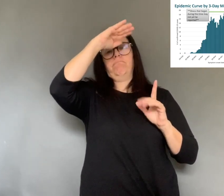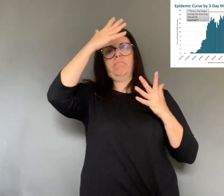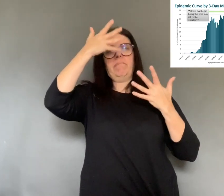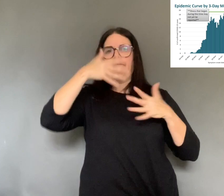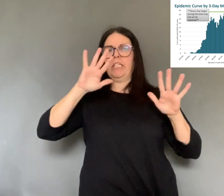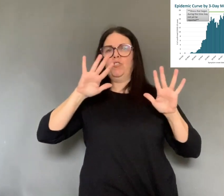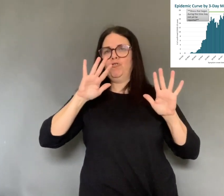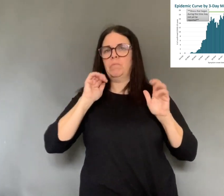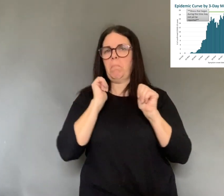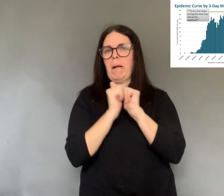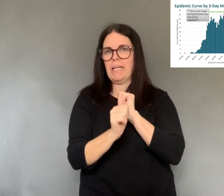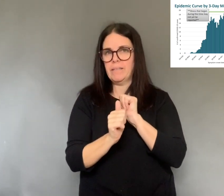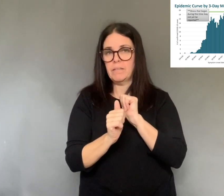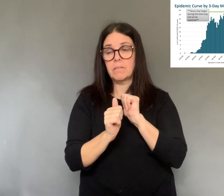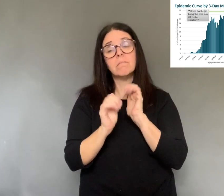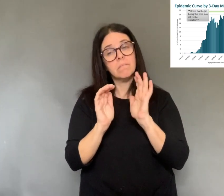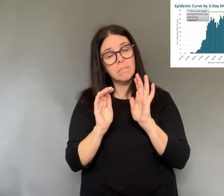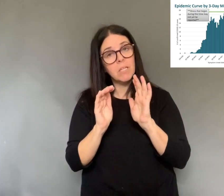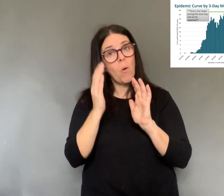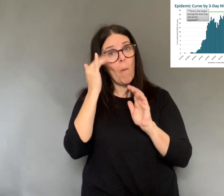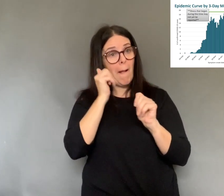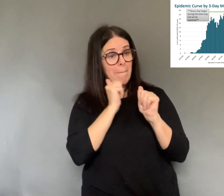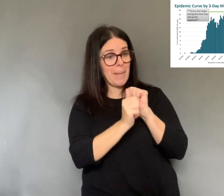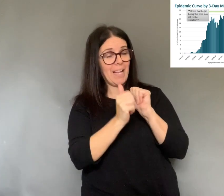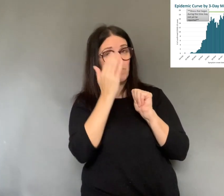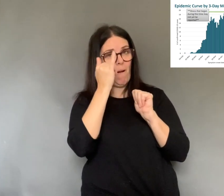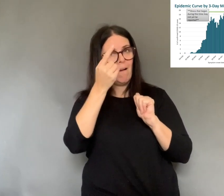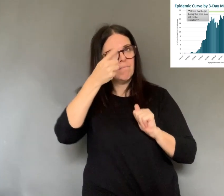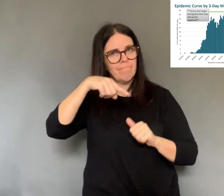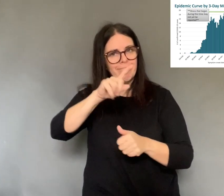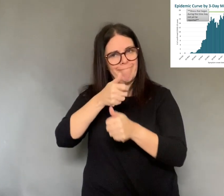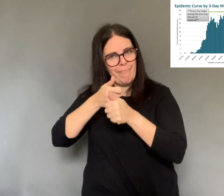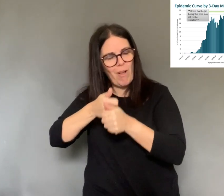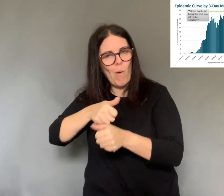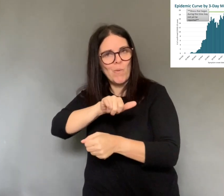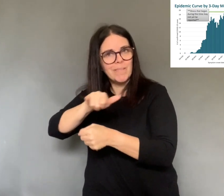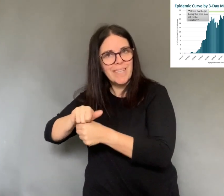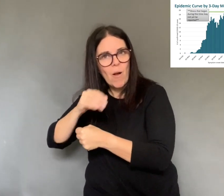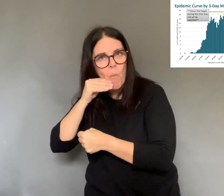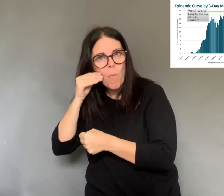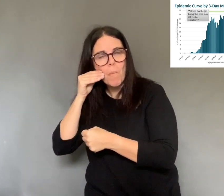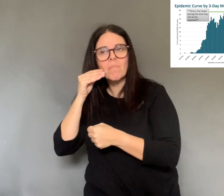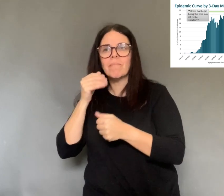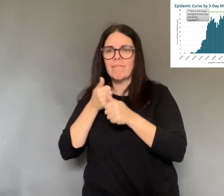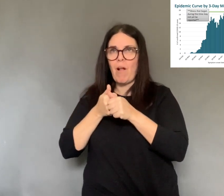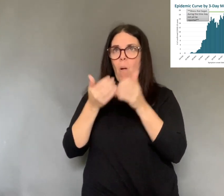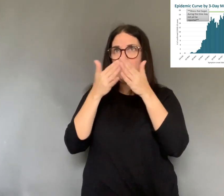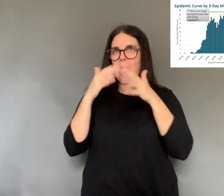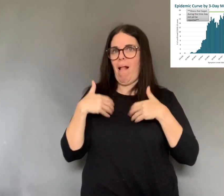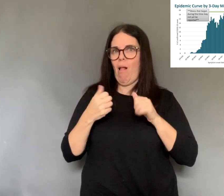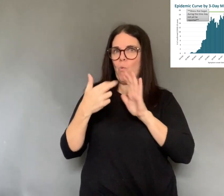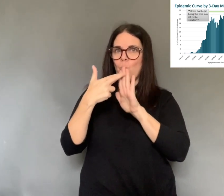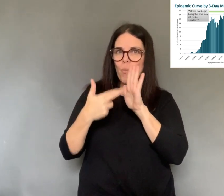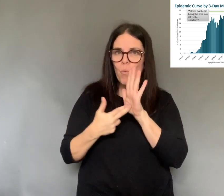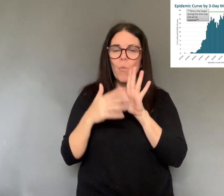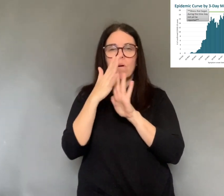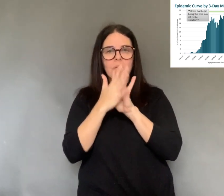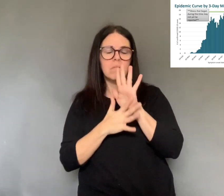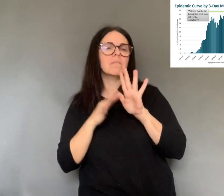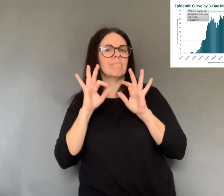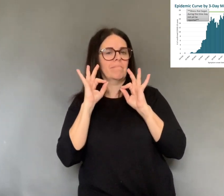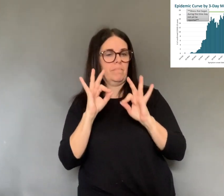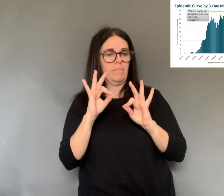our peak with respect to symptom onset. Thanks to everyone in the community in playing their part to stay indoors and following public health